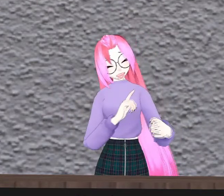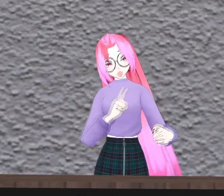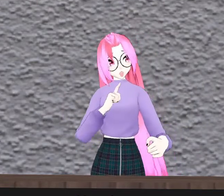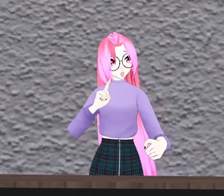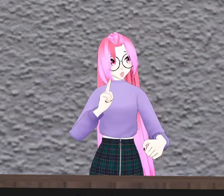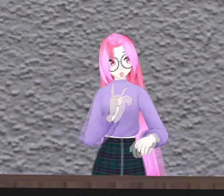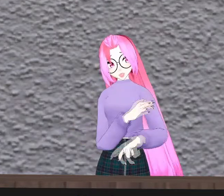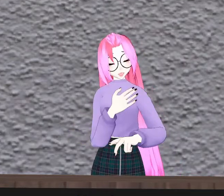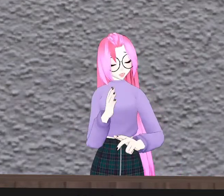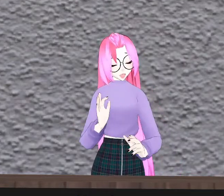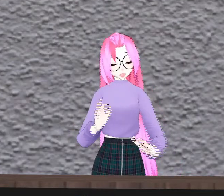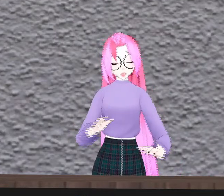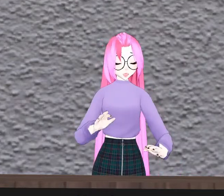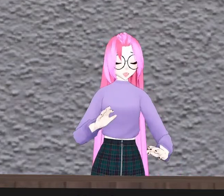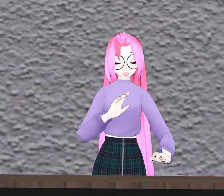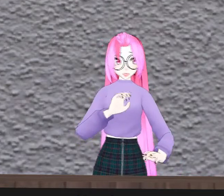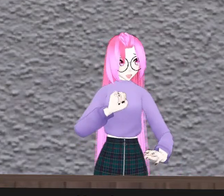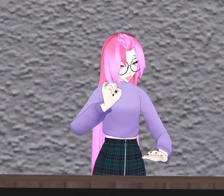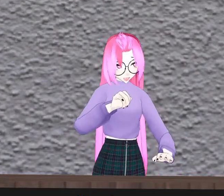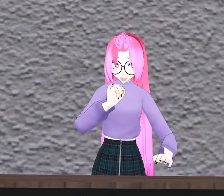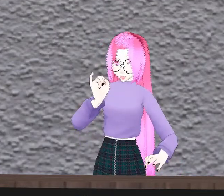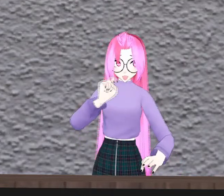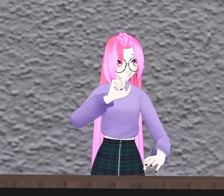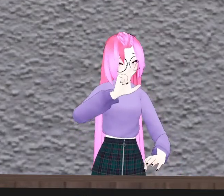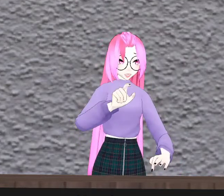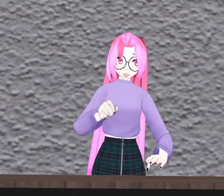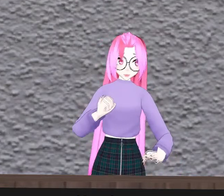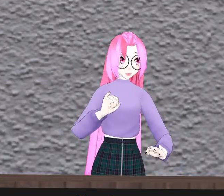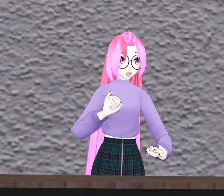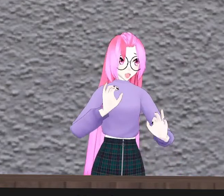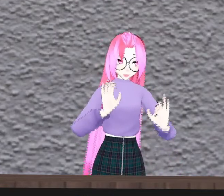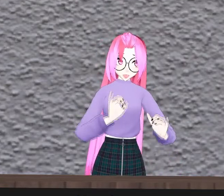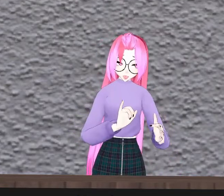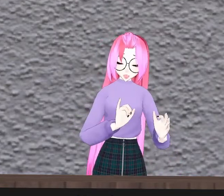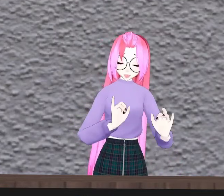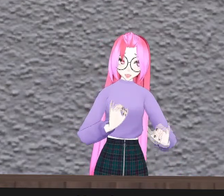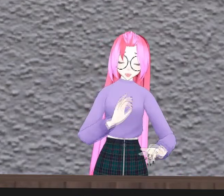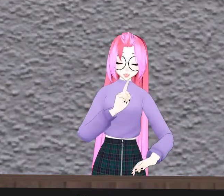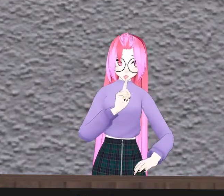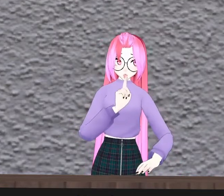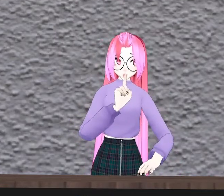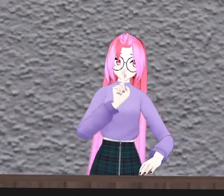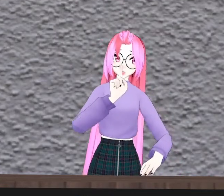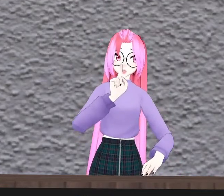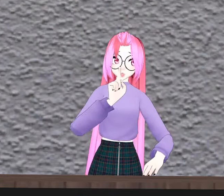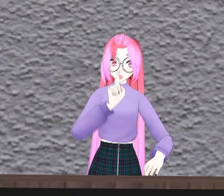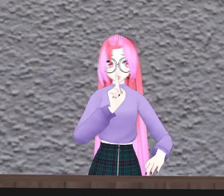talented deaf musicians out there, and yeah, it's 100% possible. Yeah.